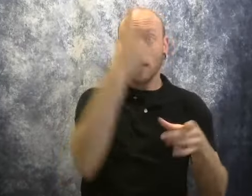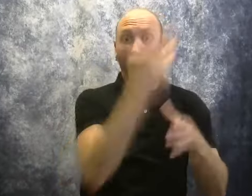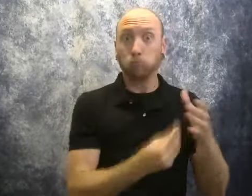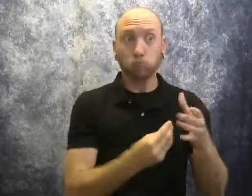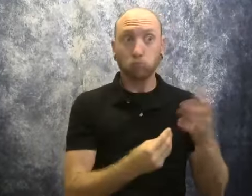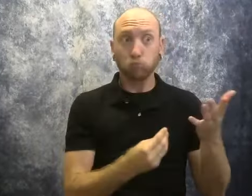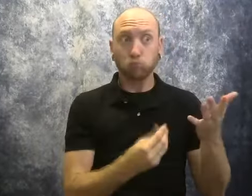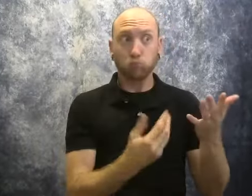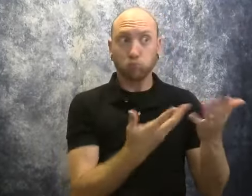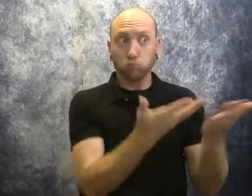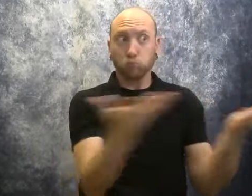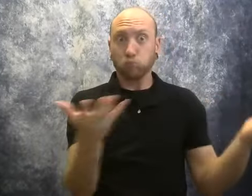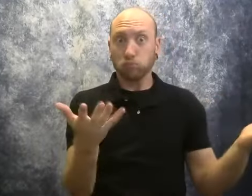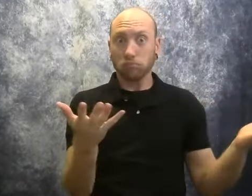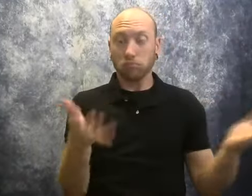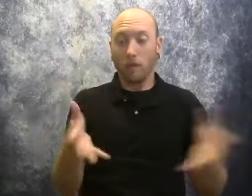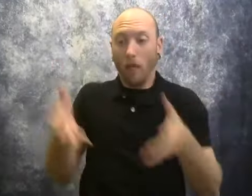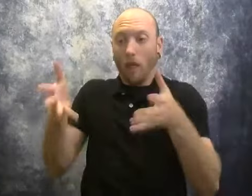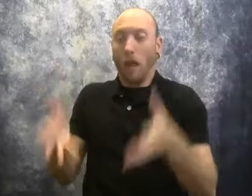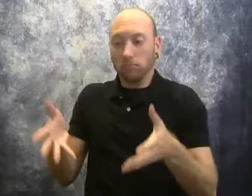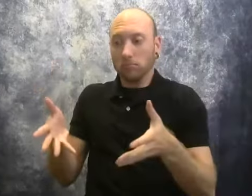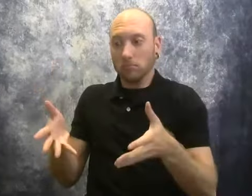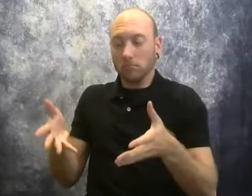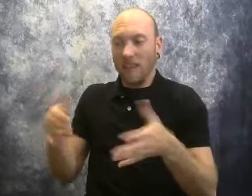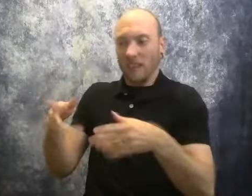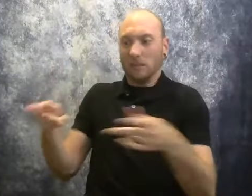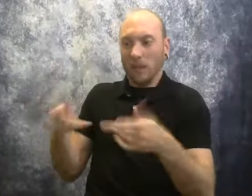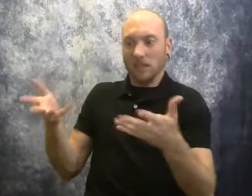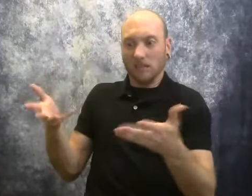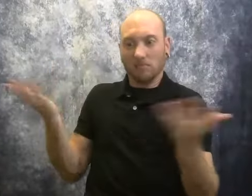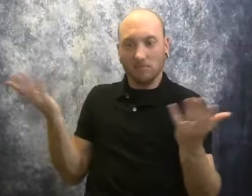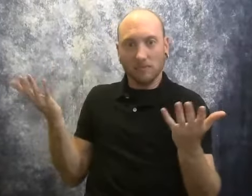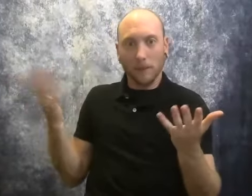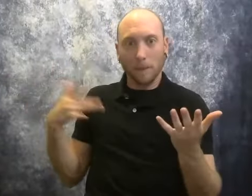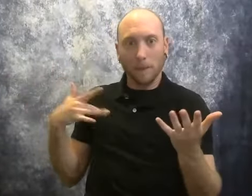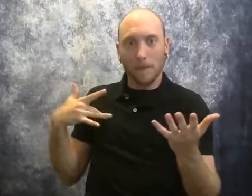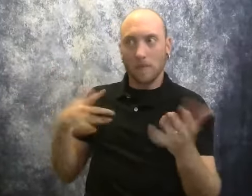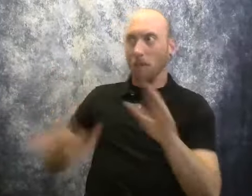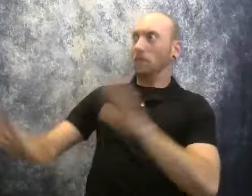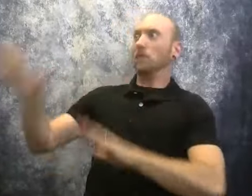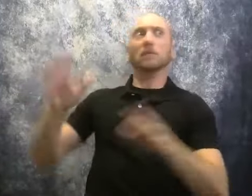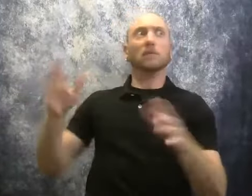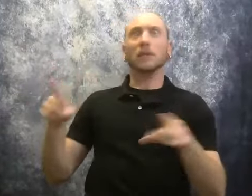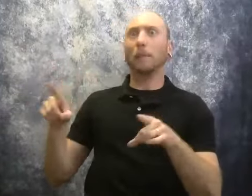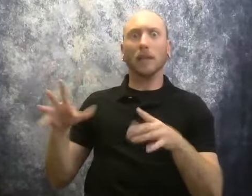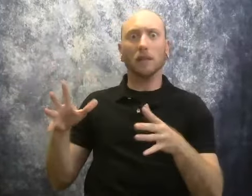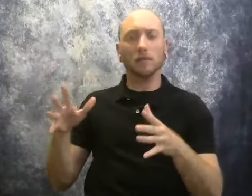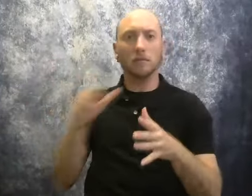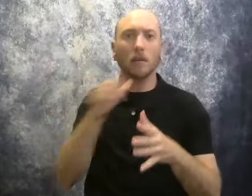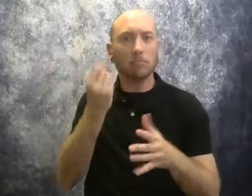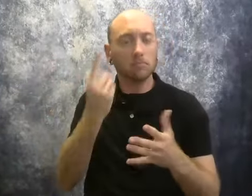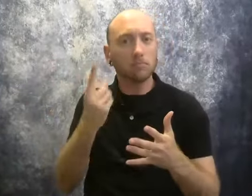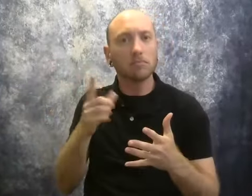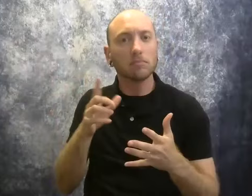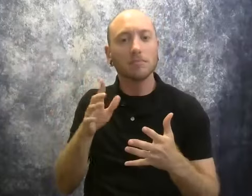And this man disappears. So Mum's gone. We're dropped off on this drive, and I'm feeling a bit